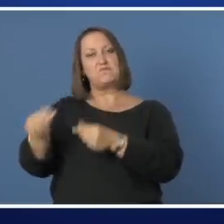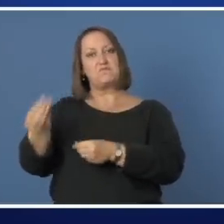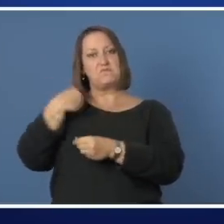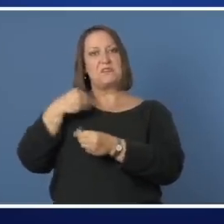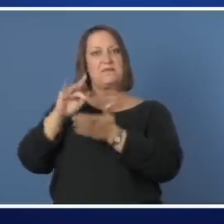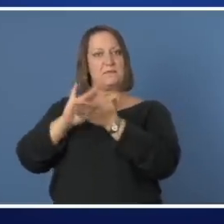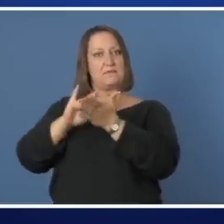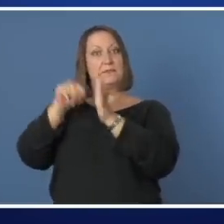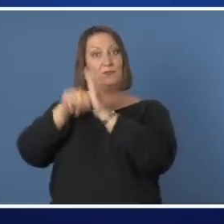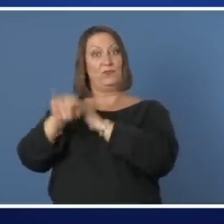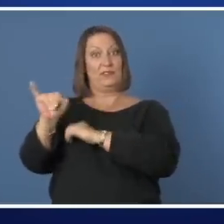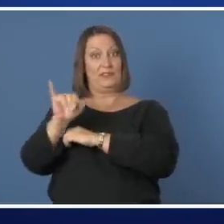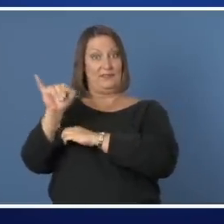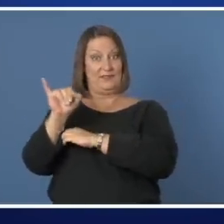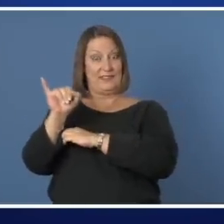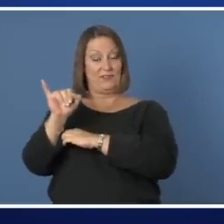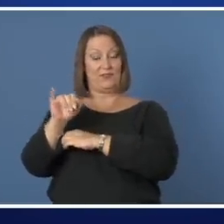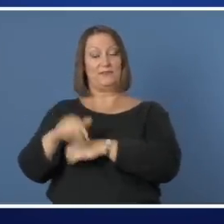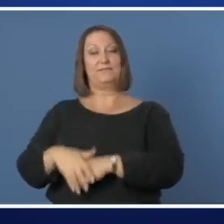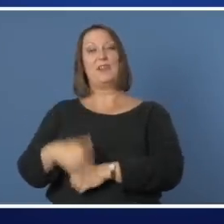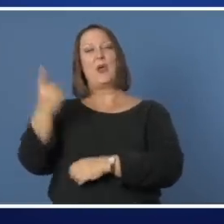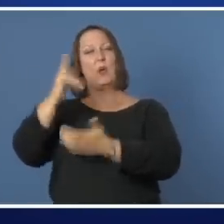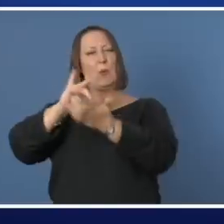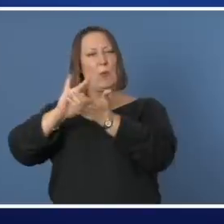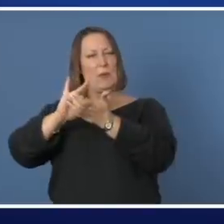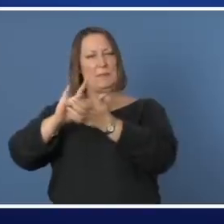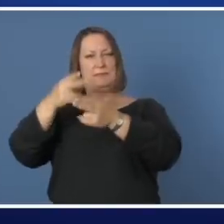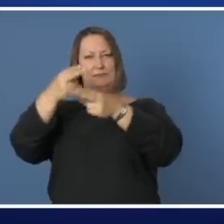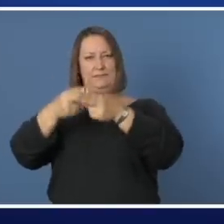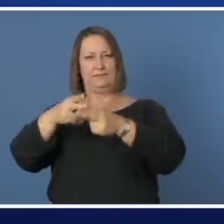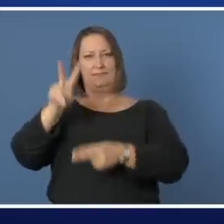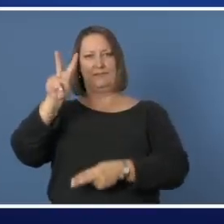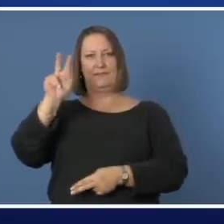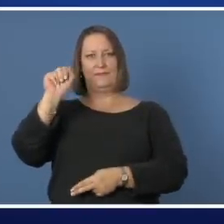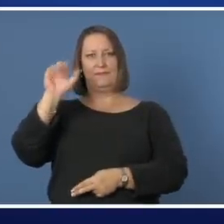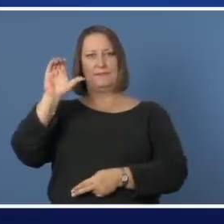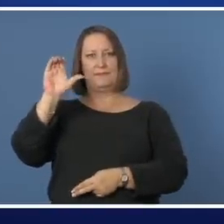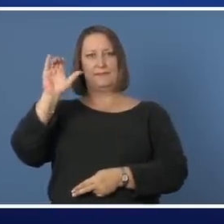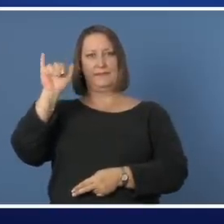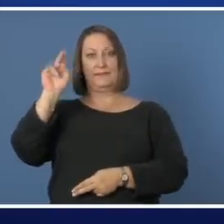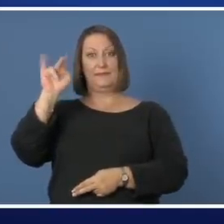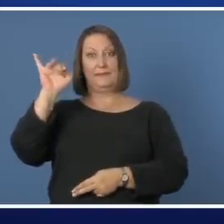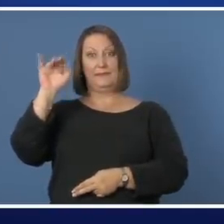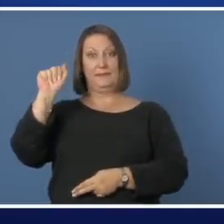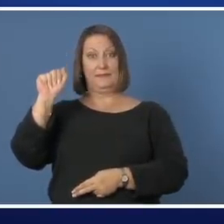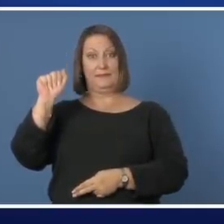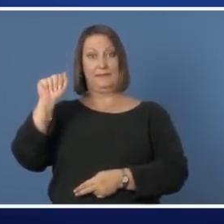occur vaccinia immune globulin